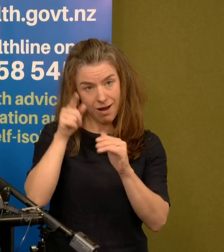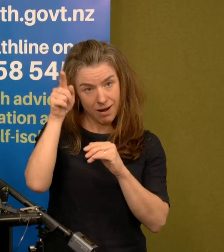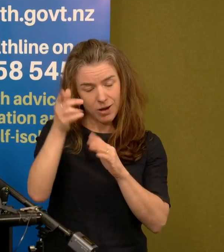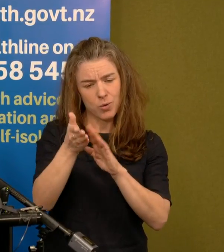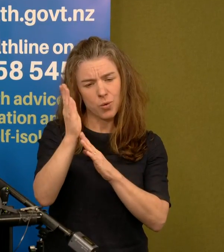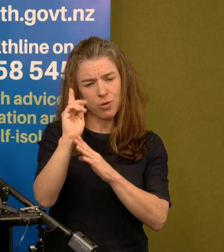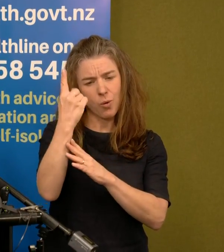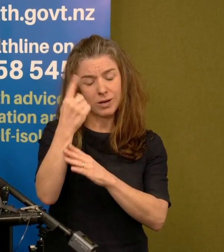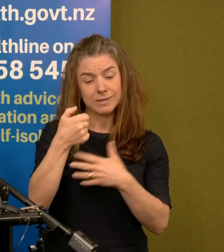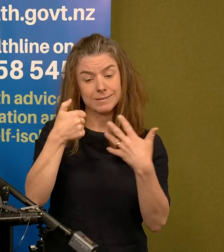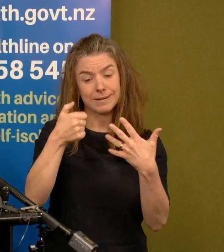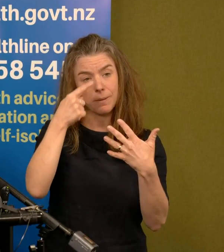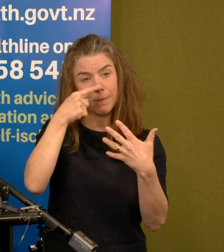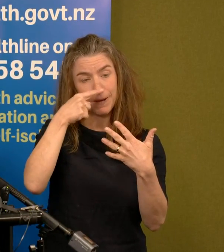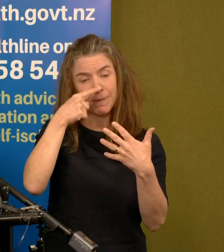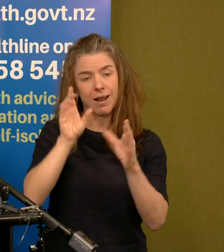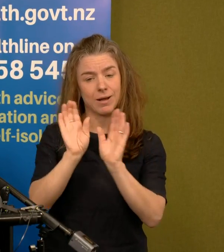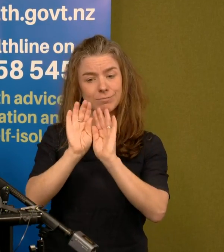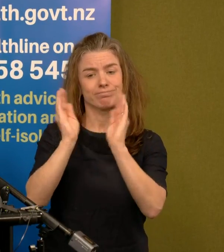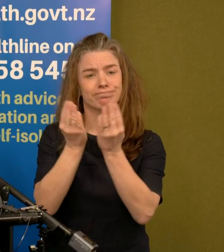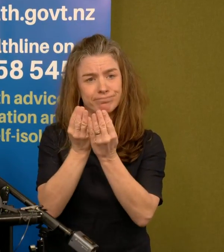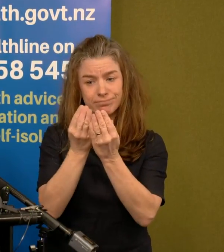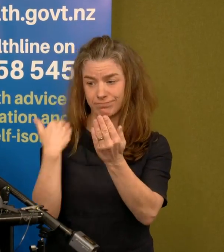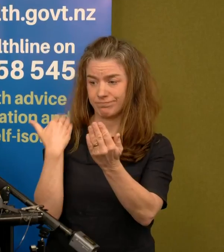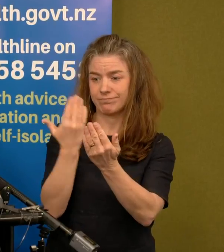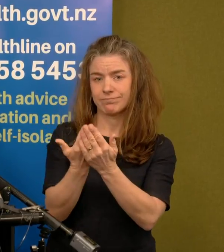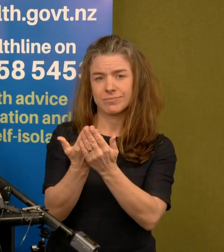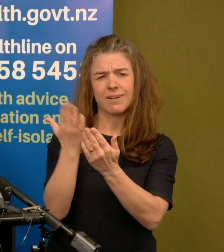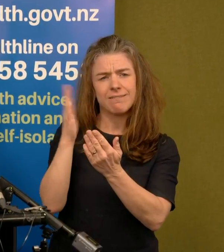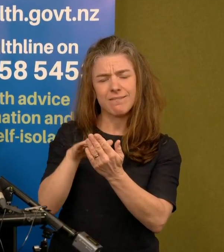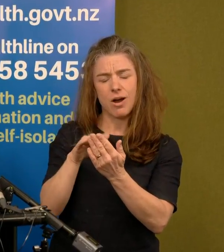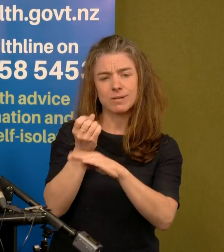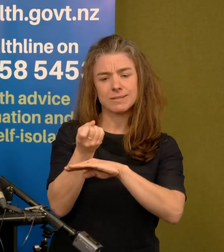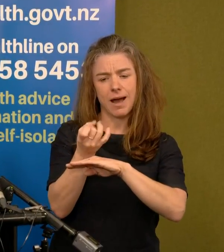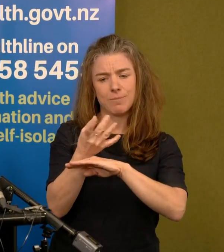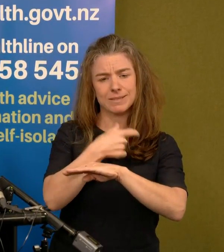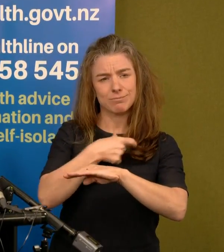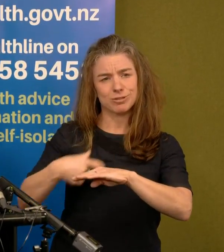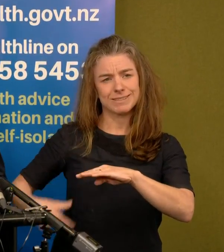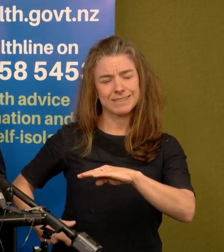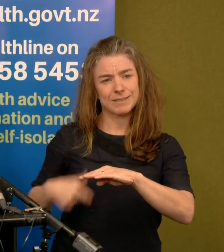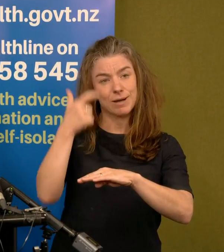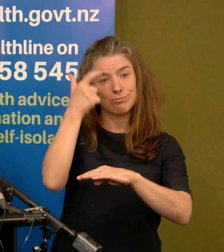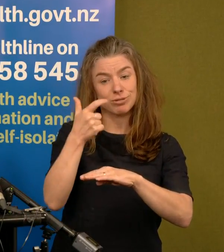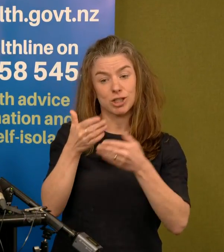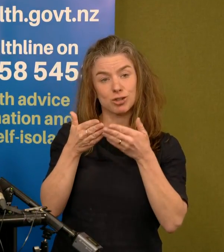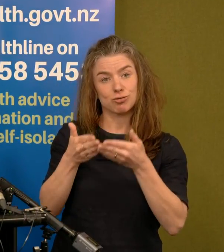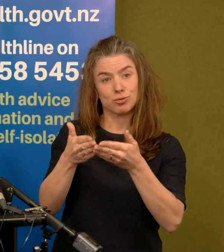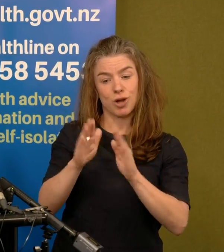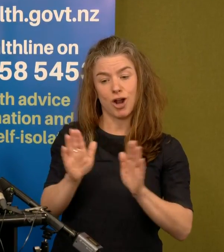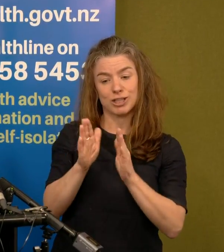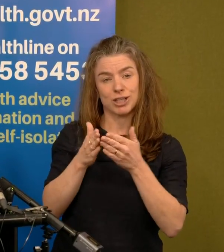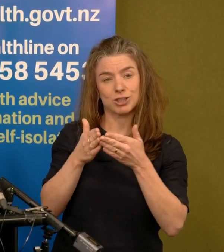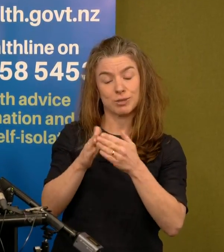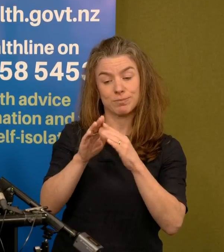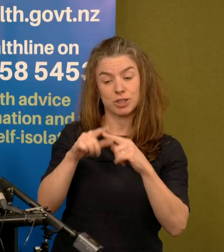Now, the 6 individuals who have been in quarantine there, who had come back from the Diamond Princess cruise ship, entered their 14-day